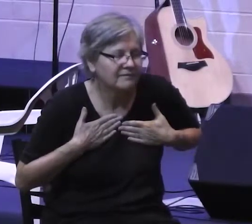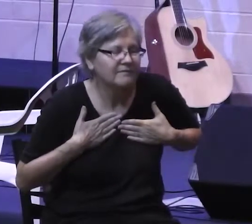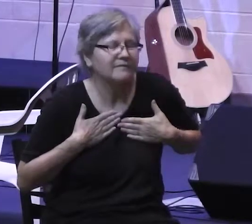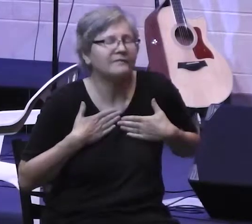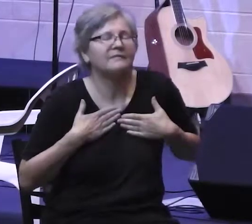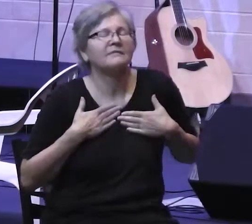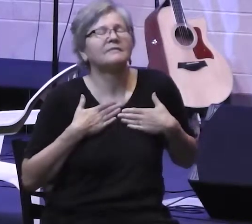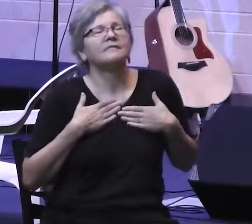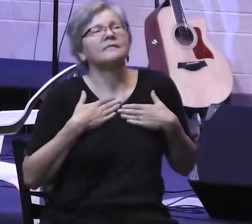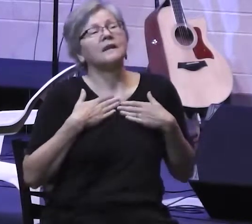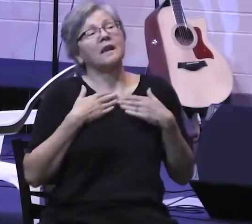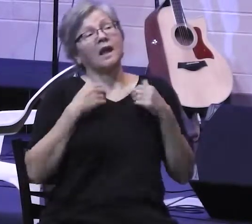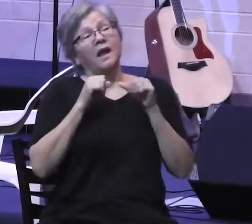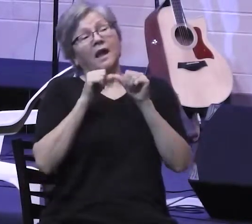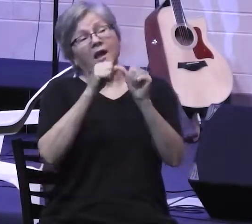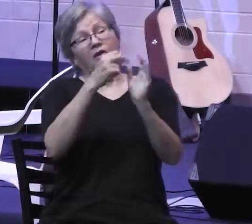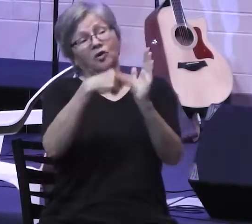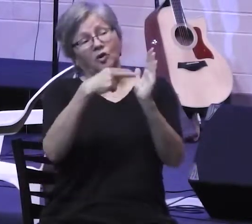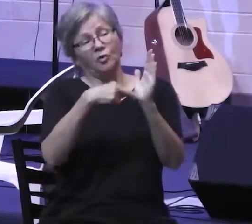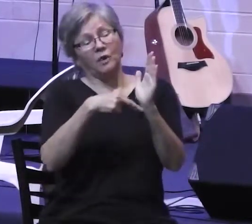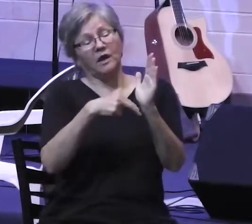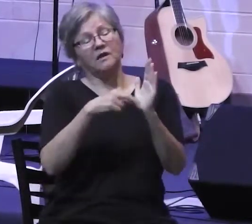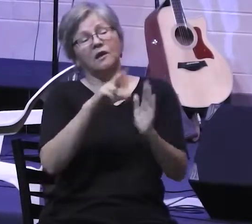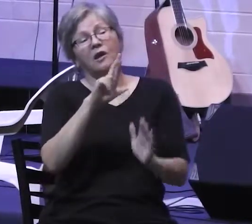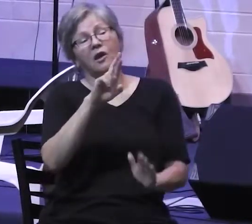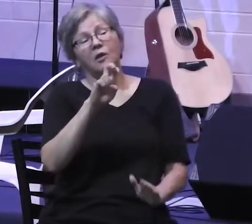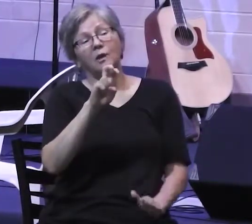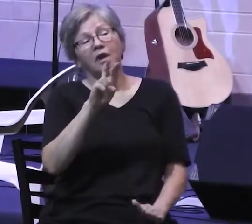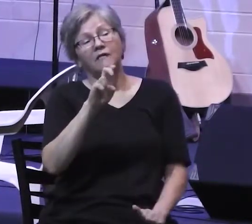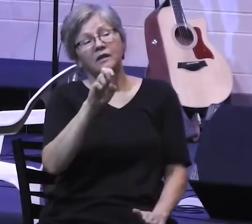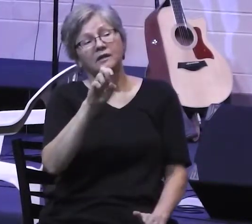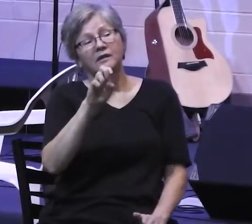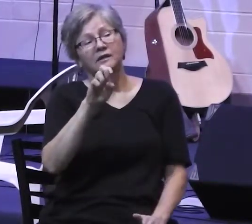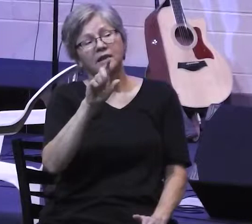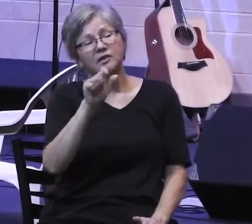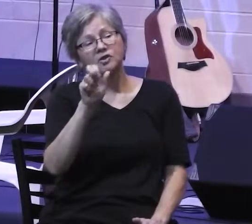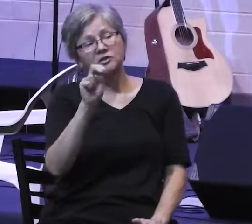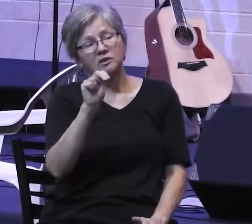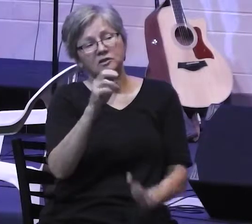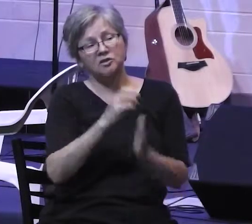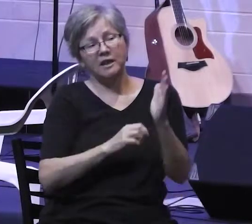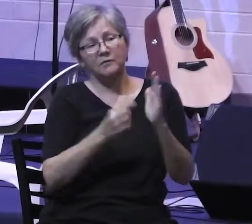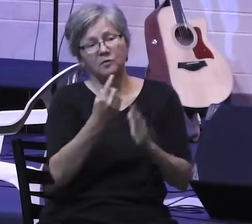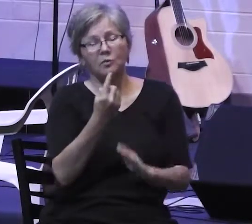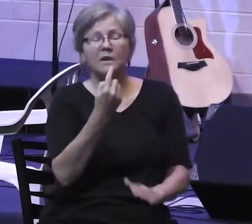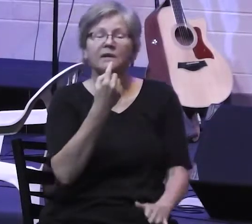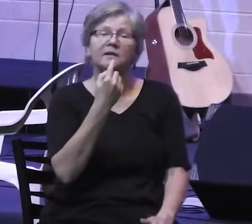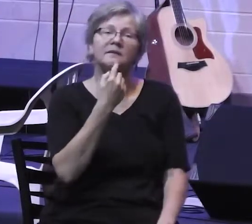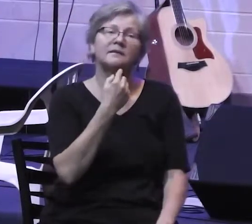And then we see in Revelation chapter 1 where he says, I hold the keys of death and hell.